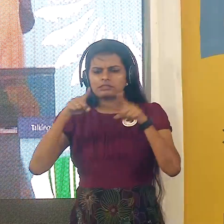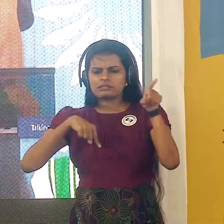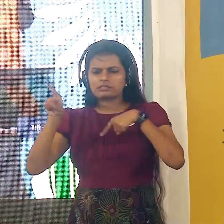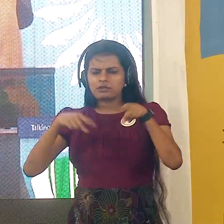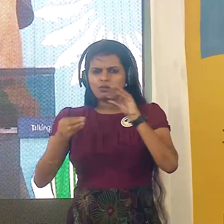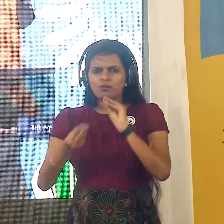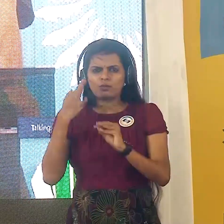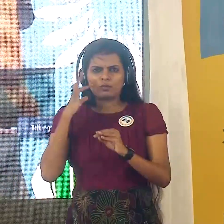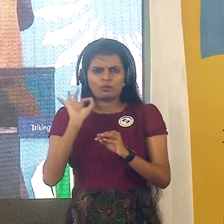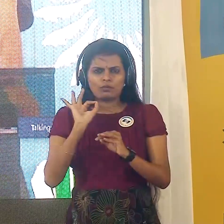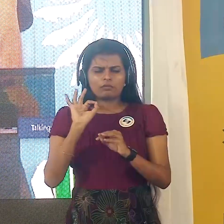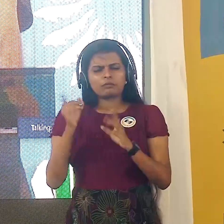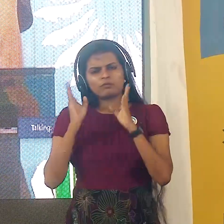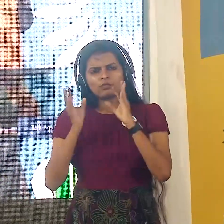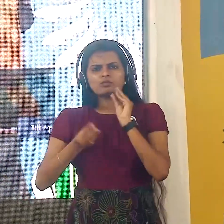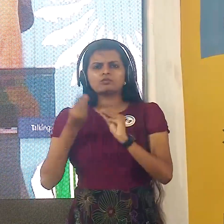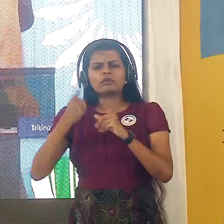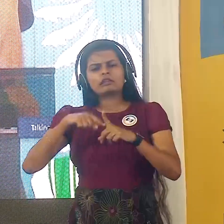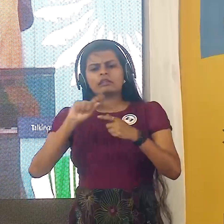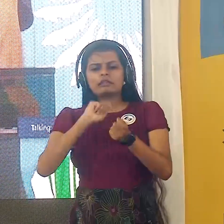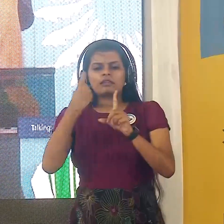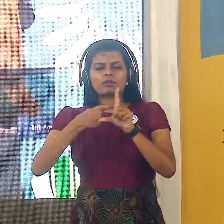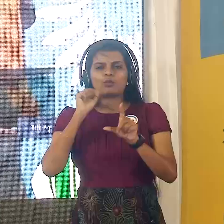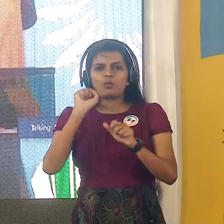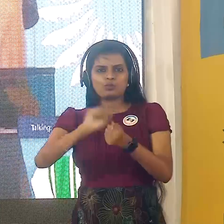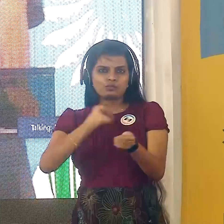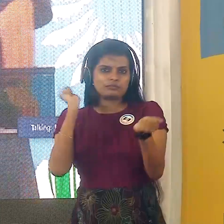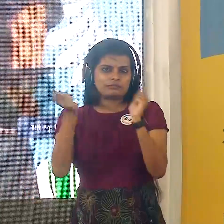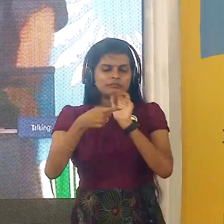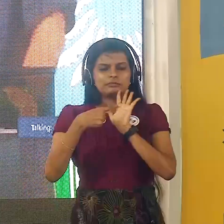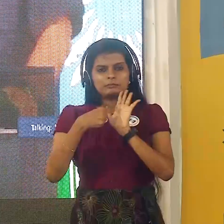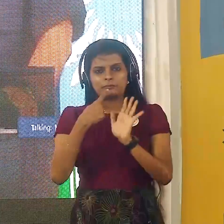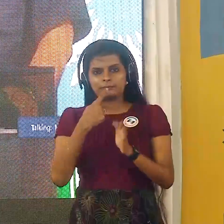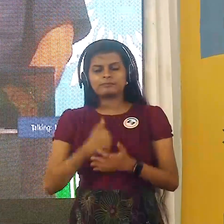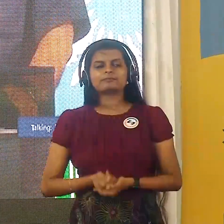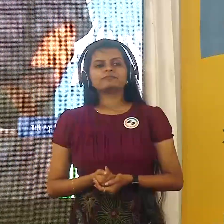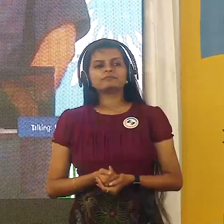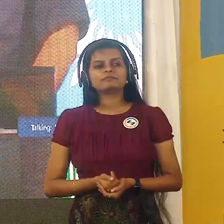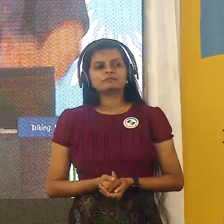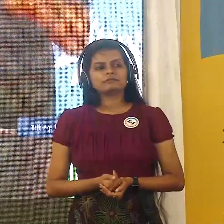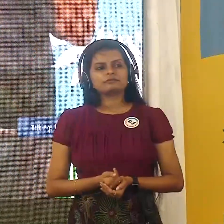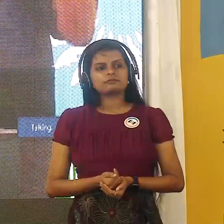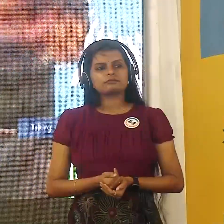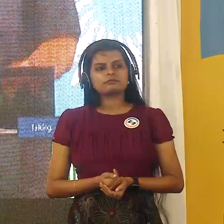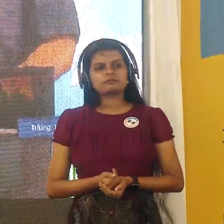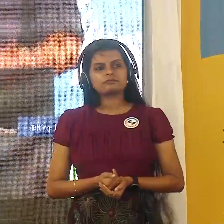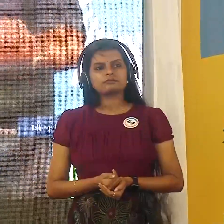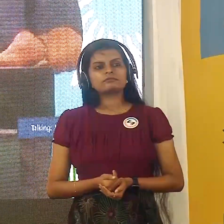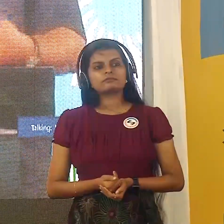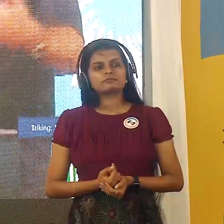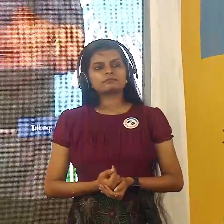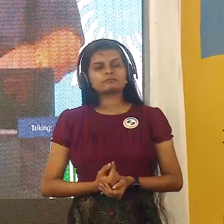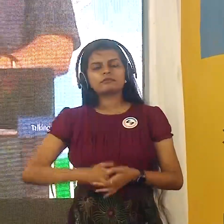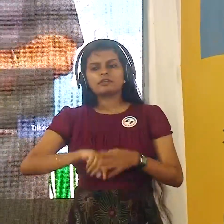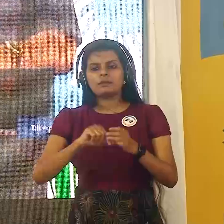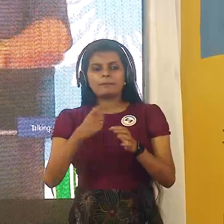massive change would be brought about by such a train connection. The questioner